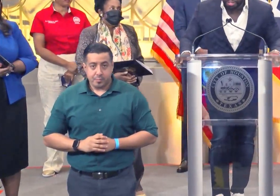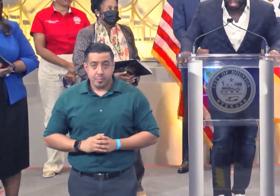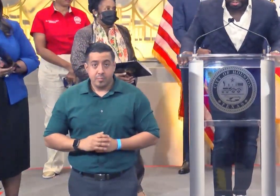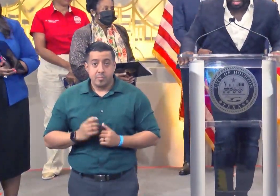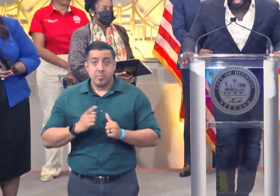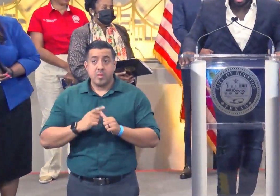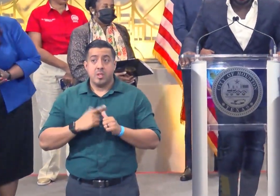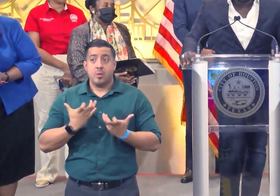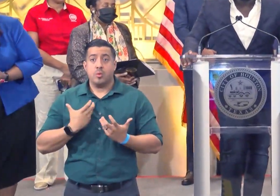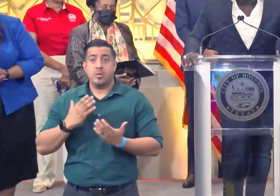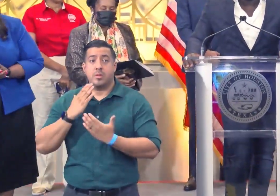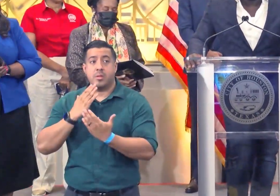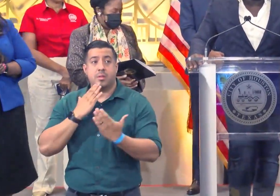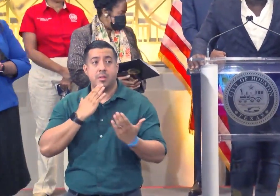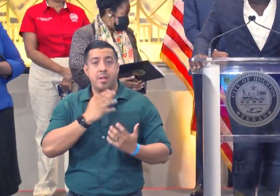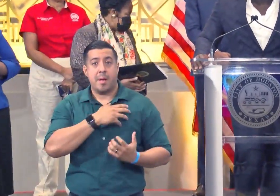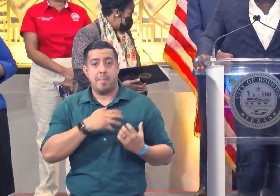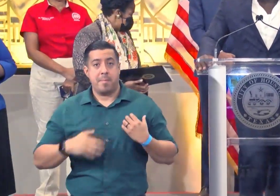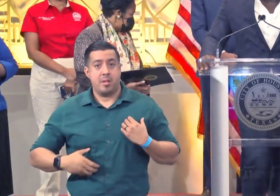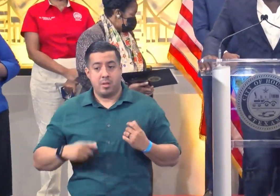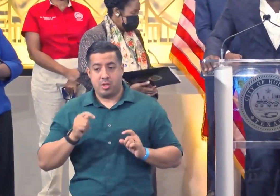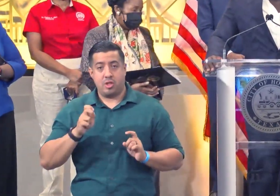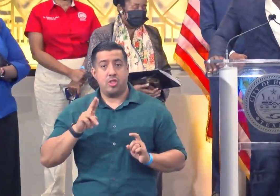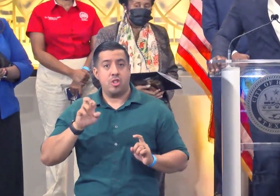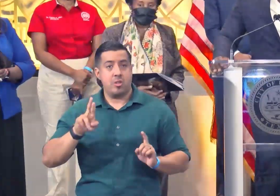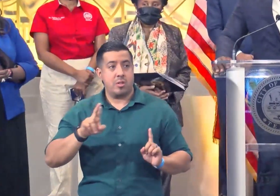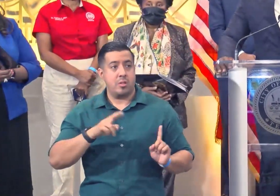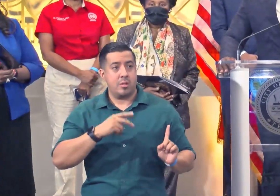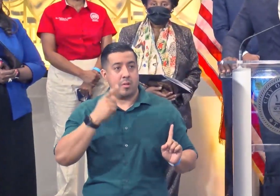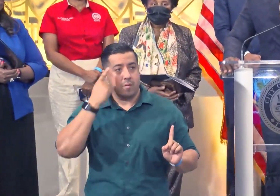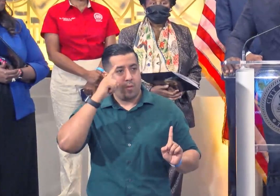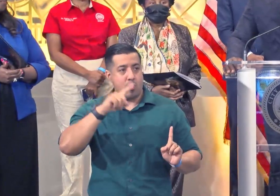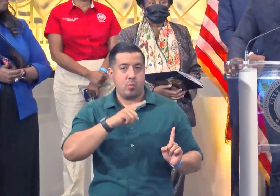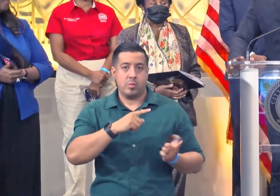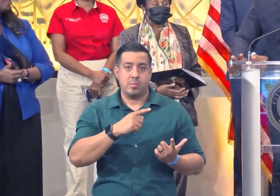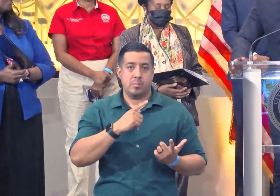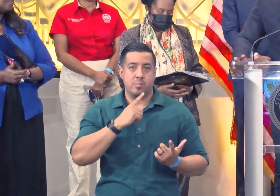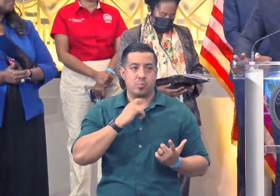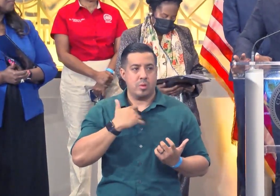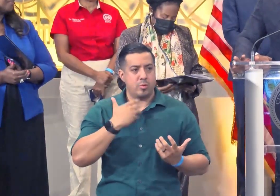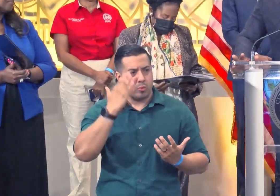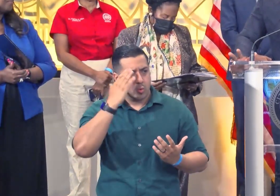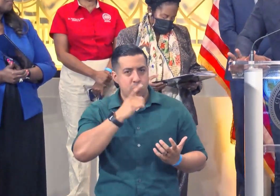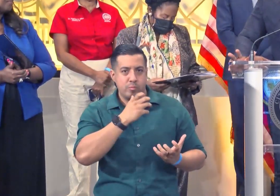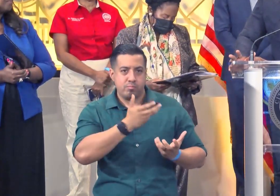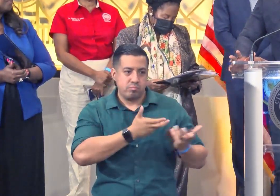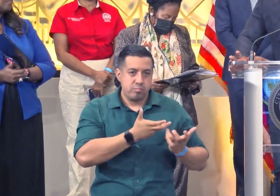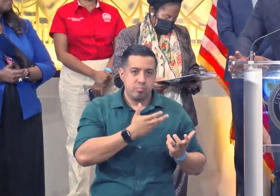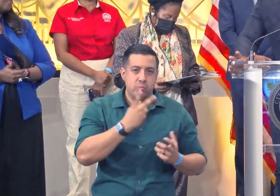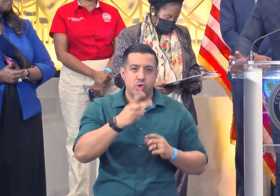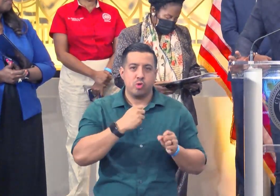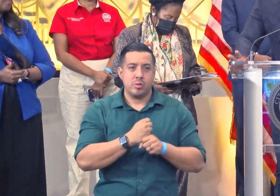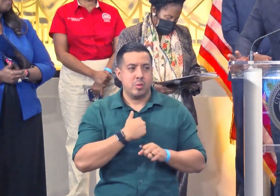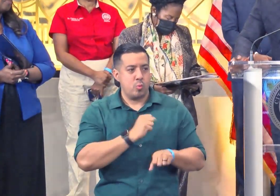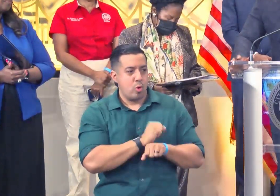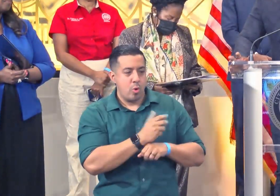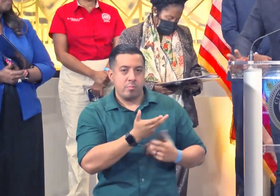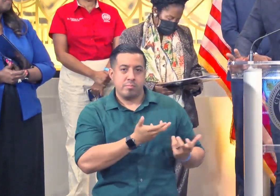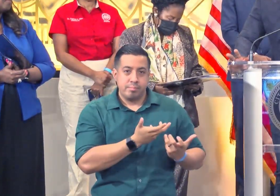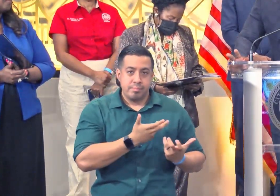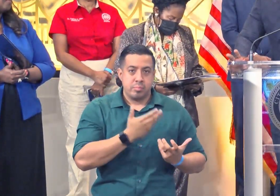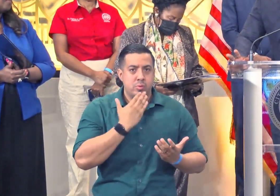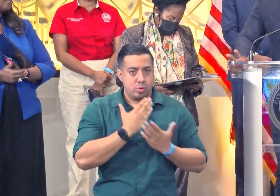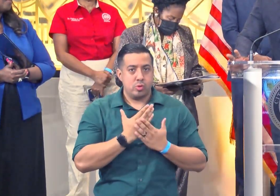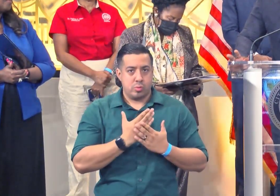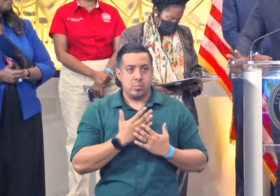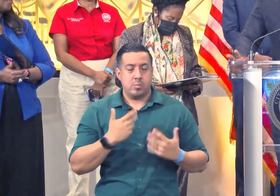I want to start by thanking Mayor Turner. You know, being able to get to know him and work with him over the past 2 years has been pretty